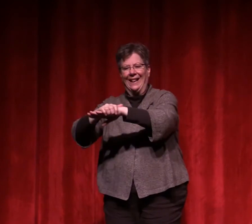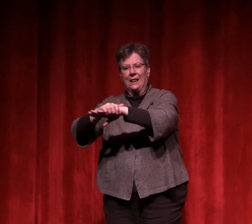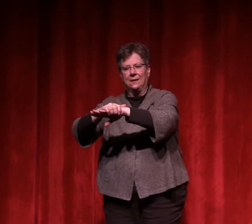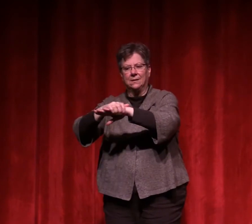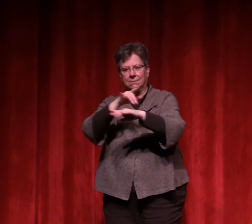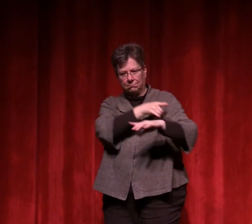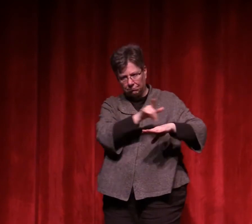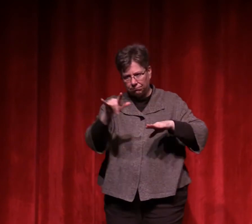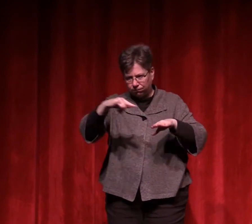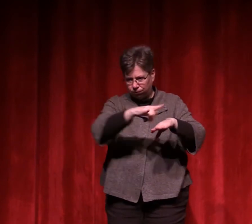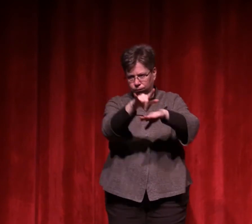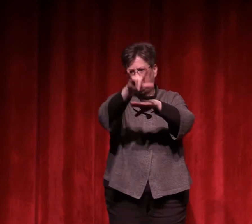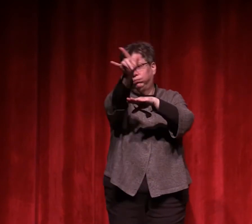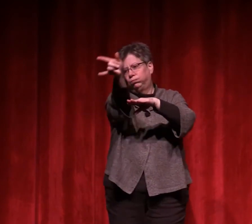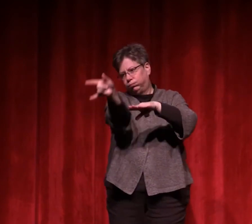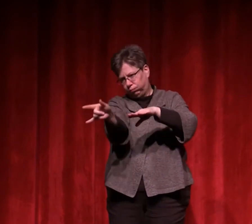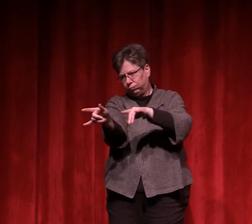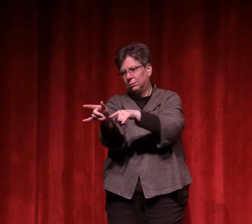Normandy.